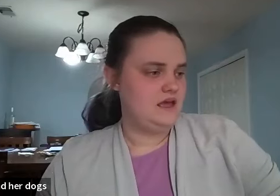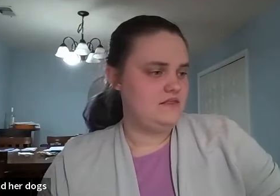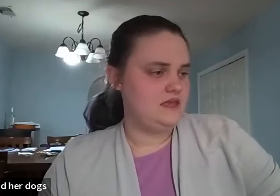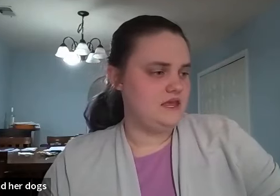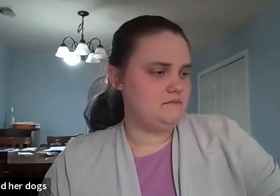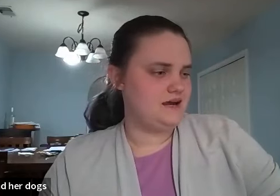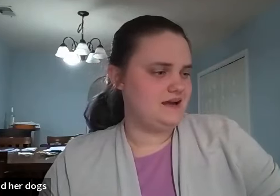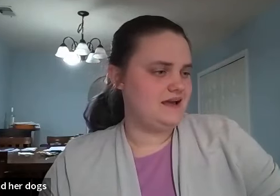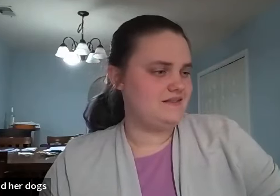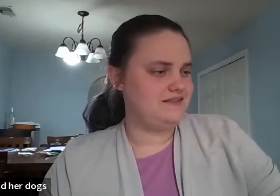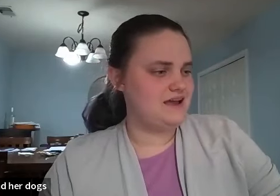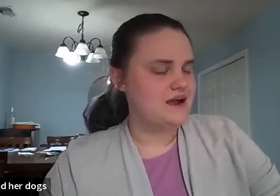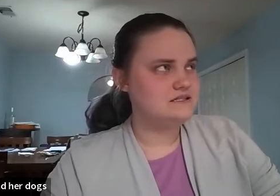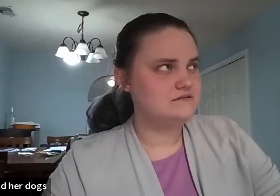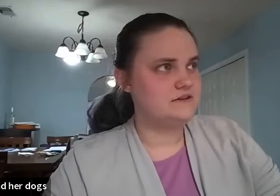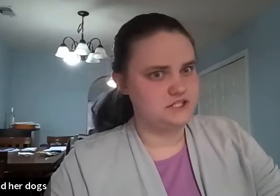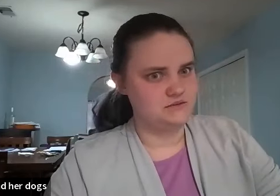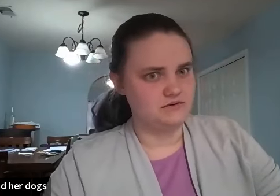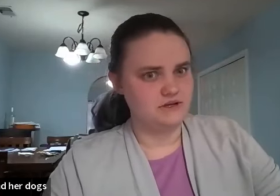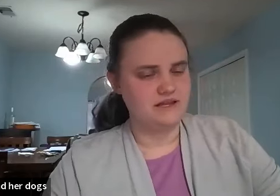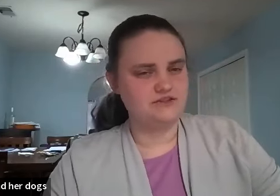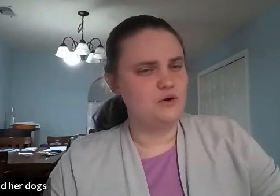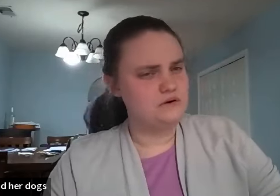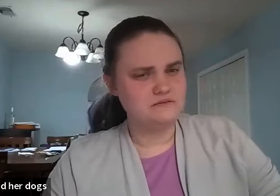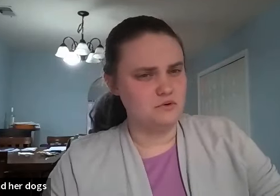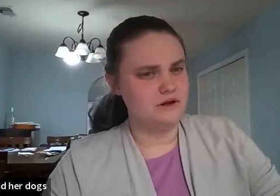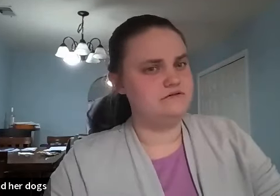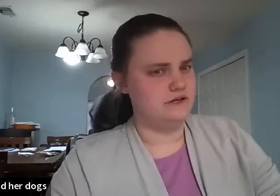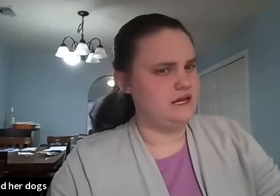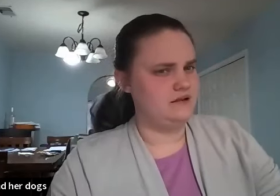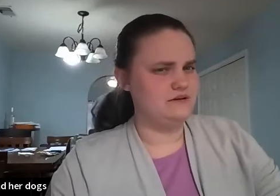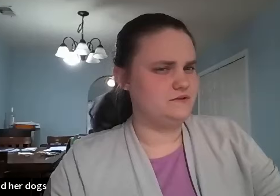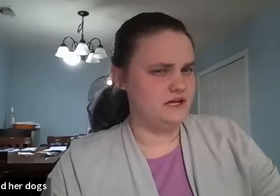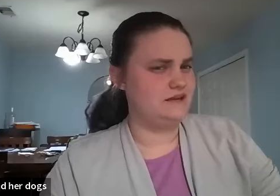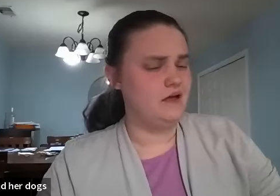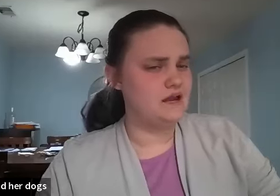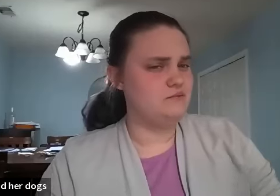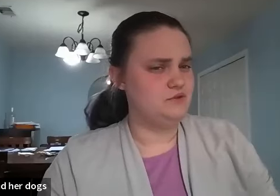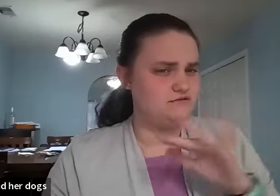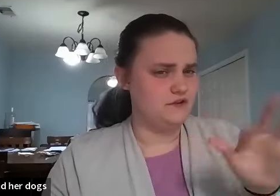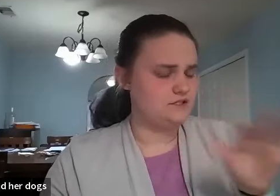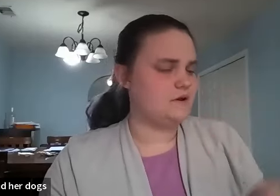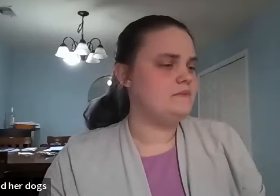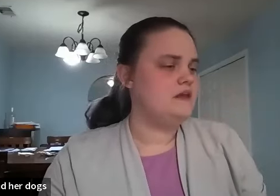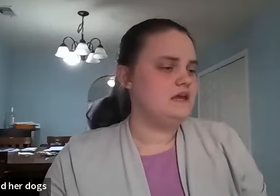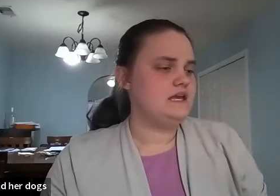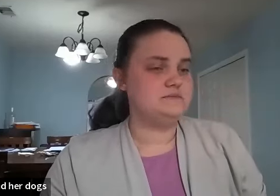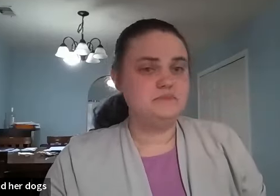And then my last vegetable one, and there's always more and I always forget. And a lot of them you do fingerspell, is